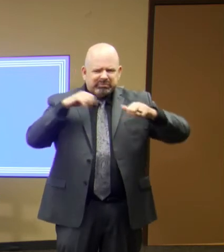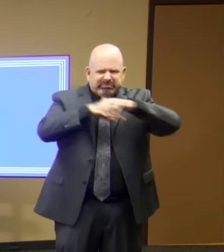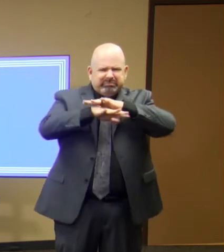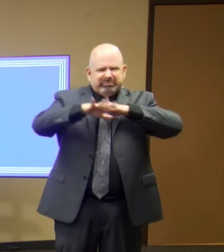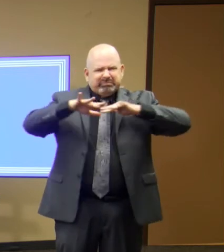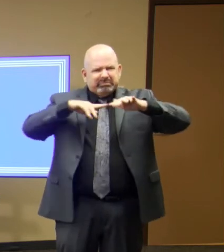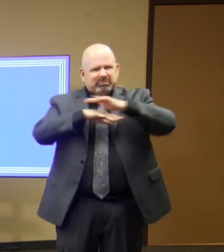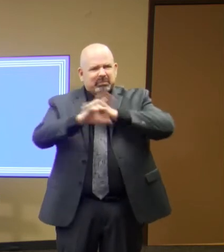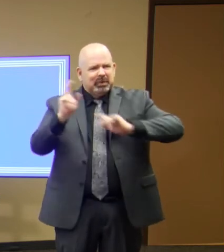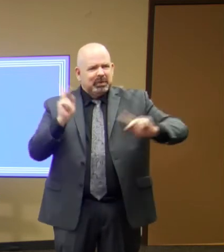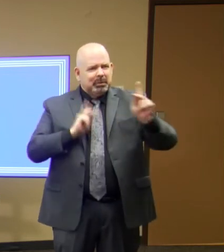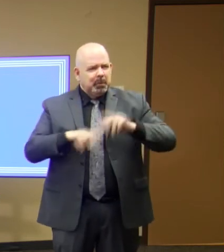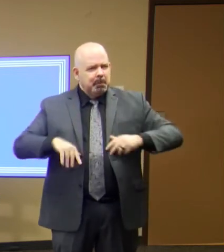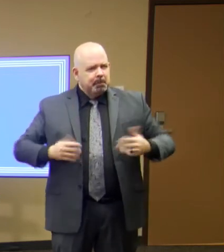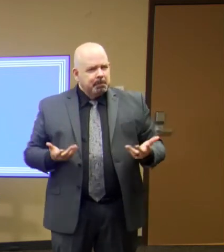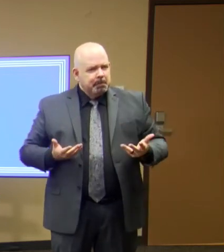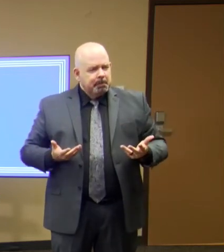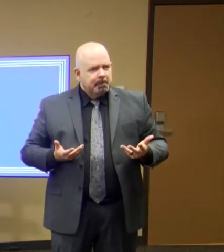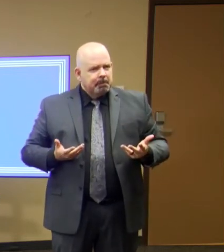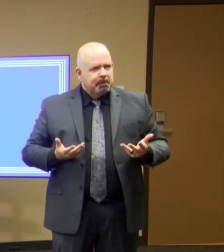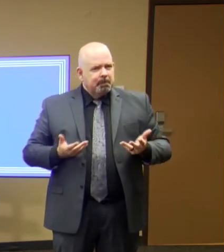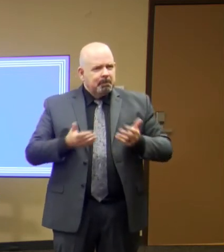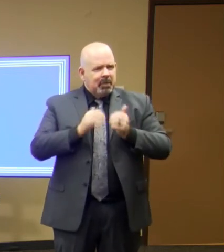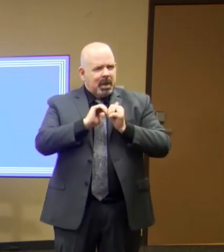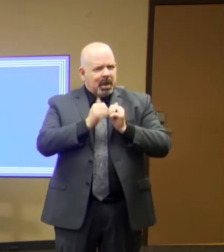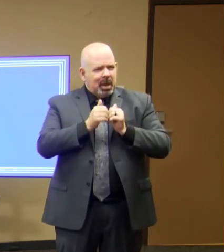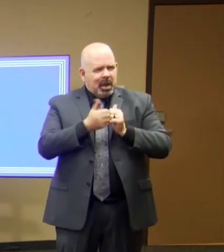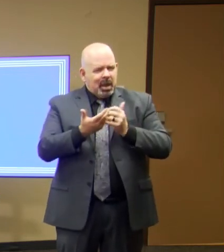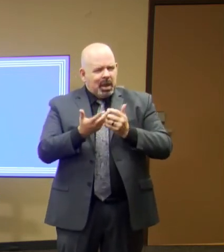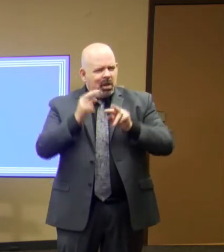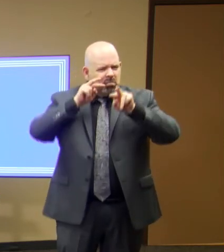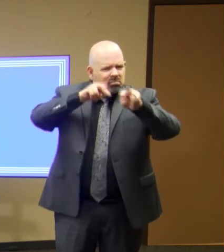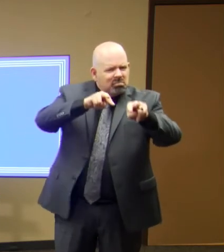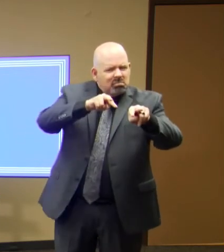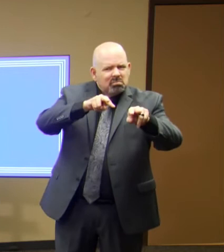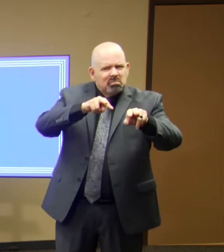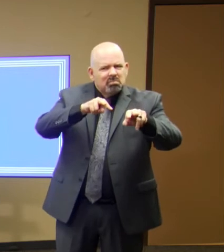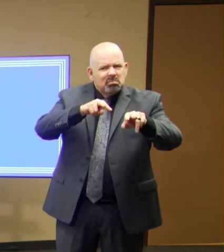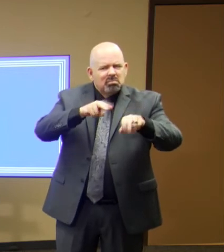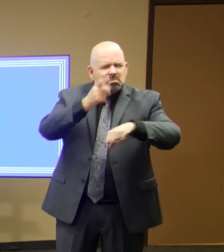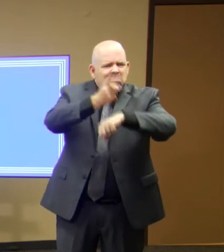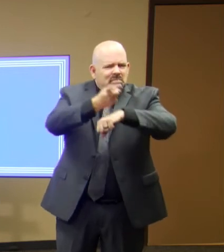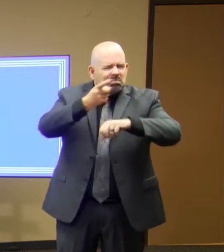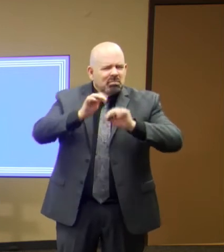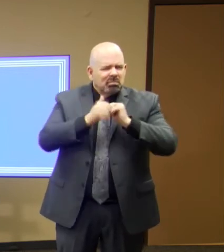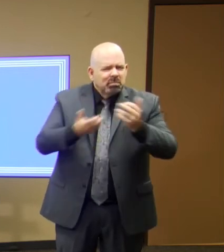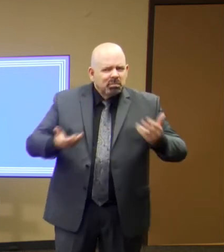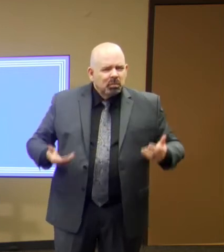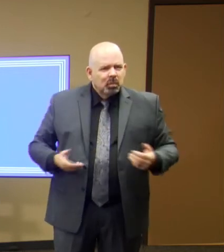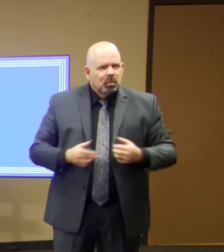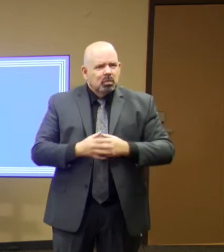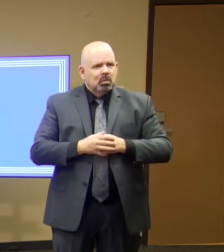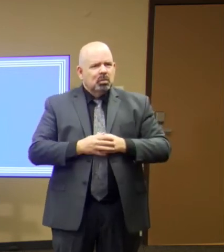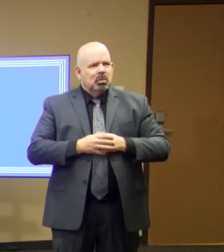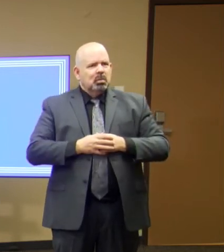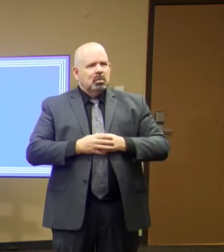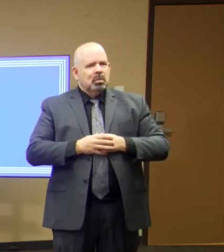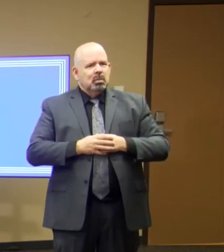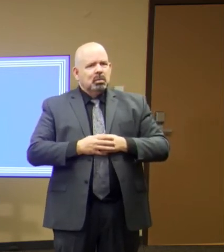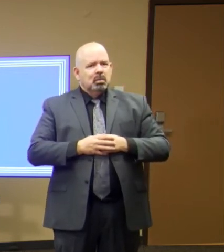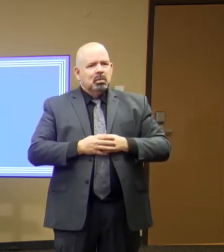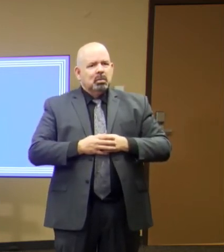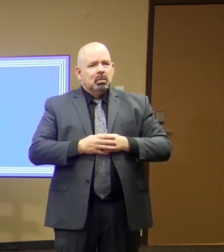what can people do if they see that business is just, super full? Well, so the cities where the bars are trying to